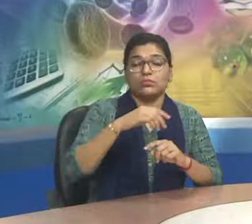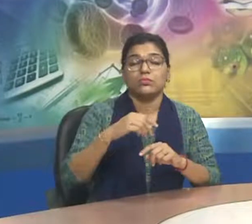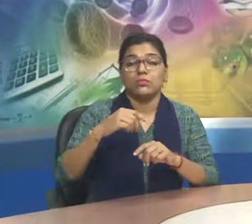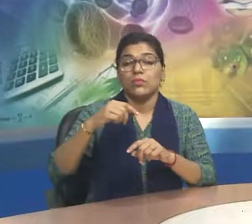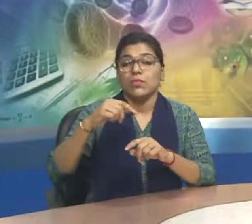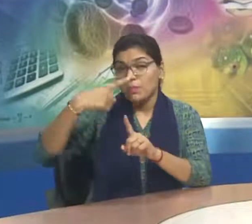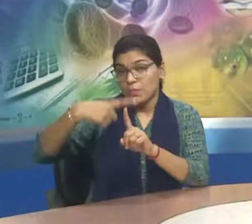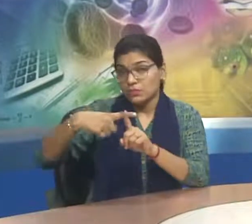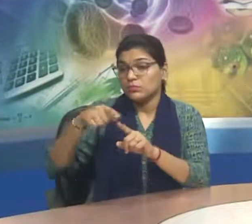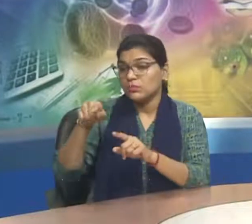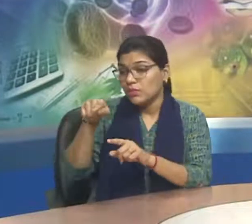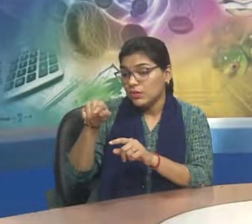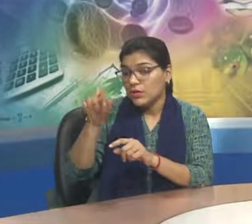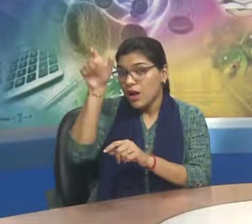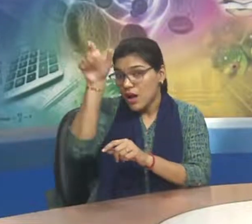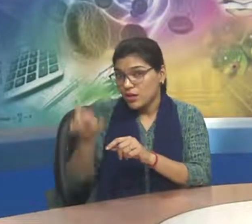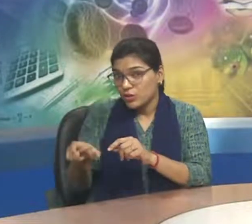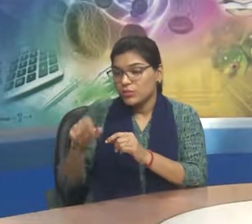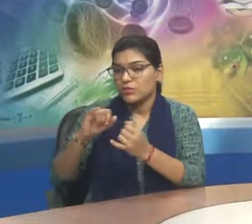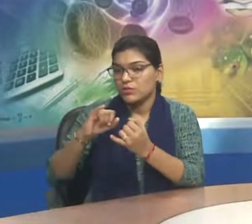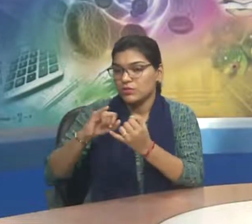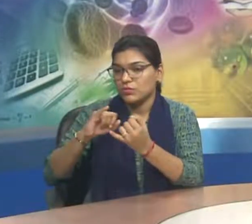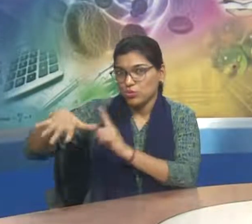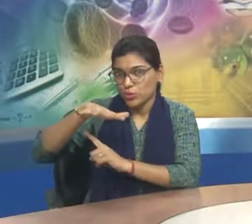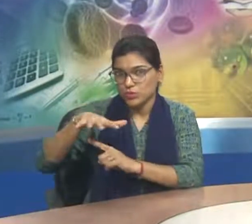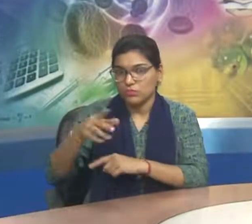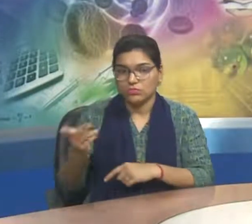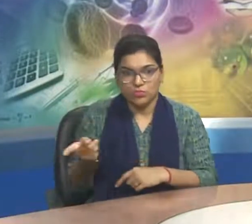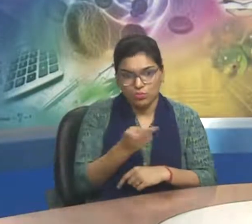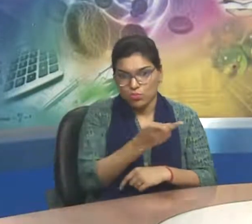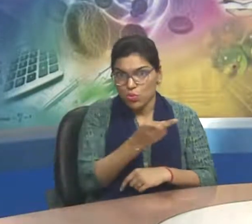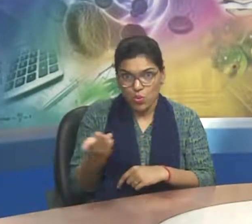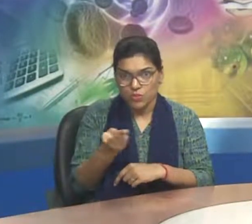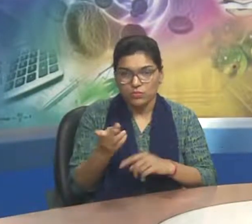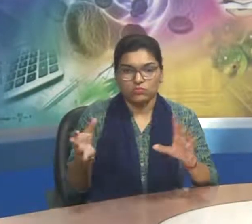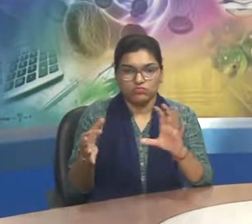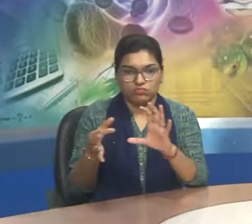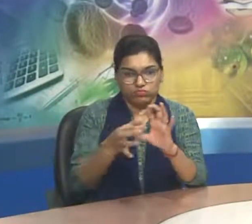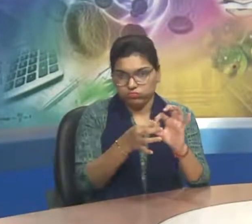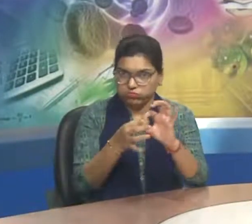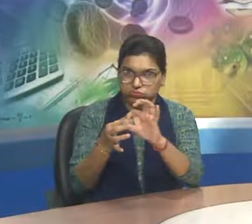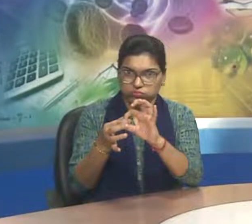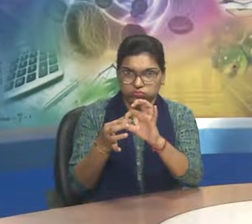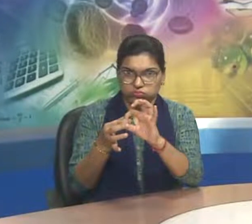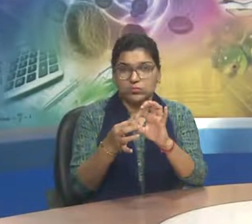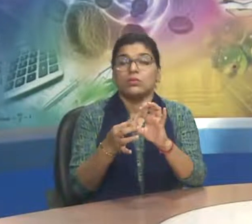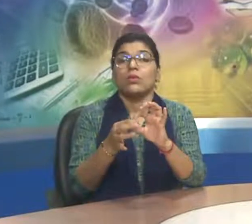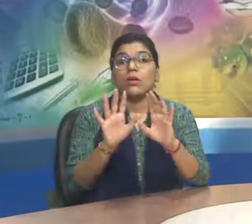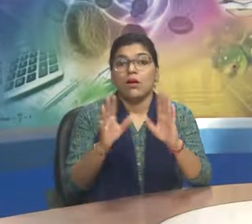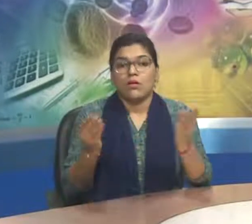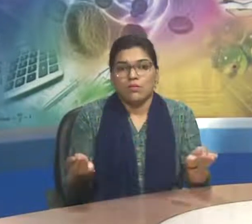The environment has played a great role in shaping the human